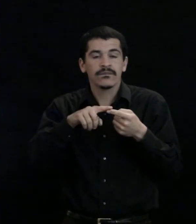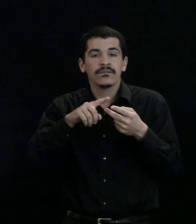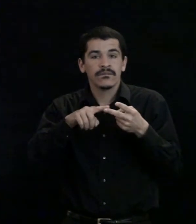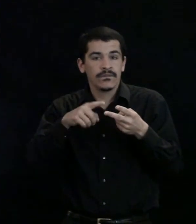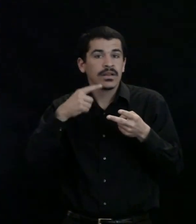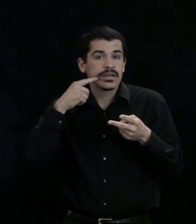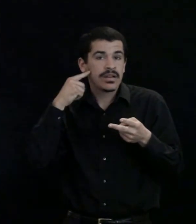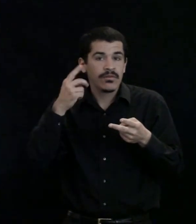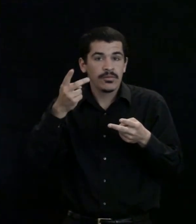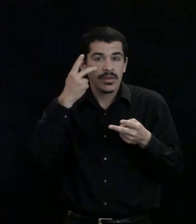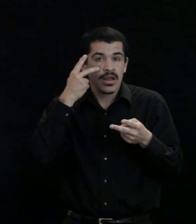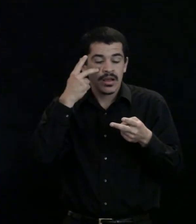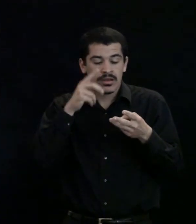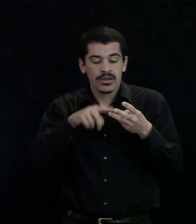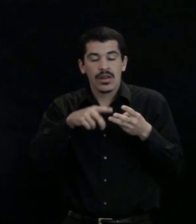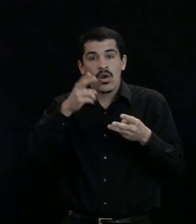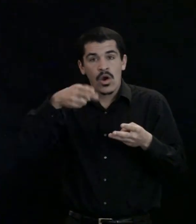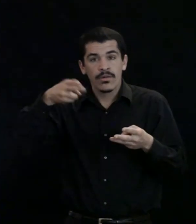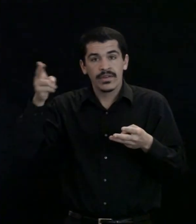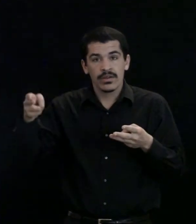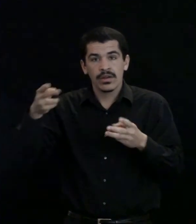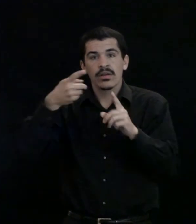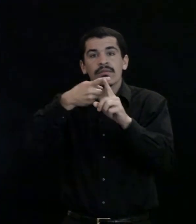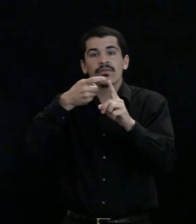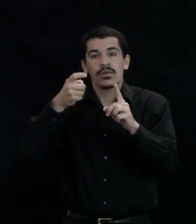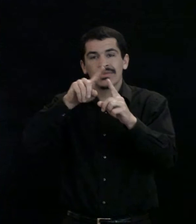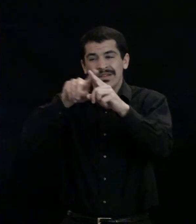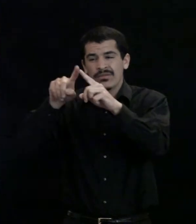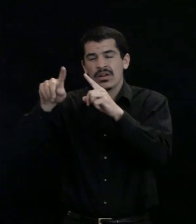from other states.